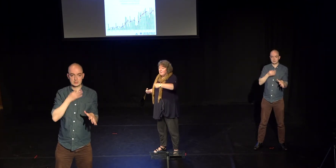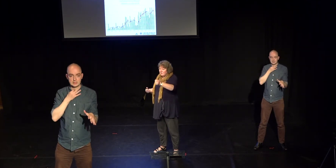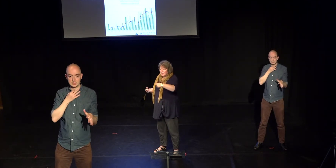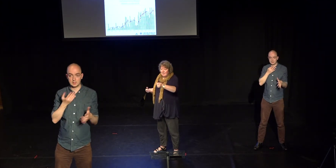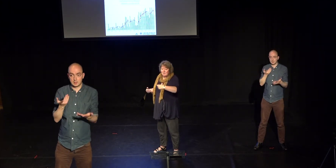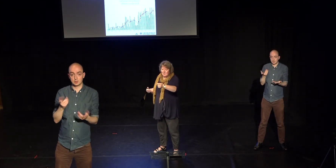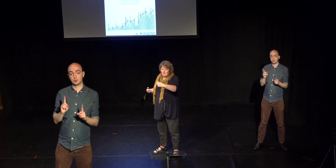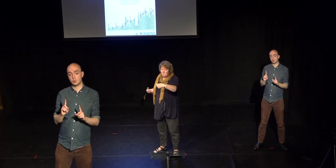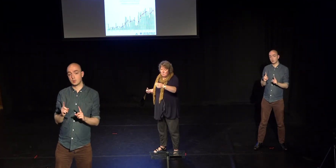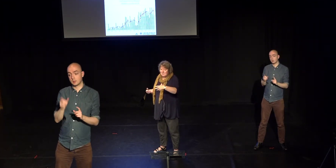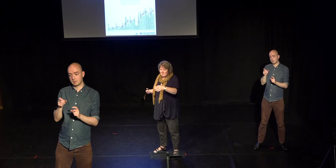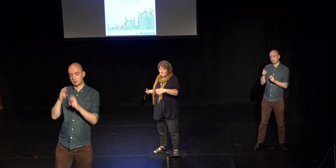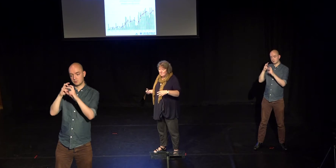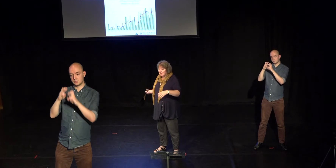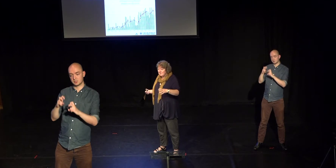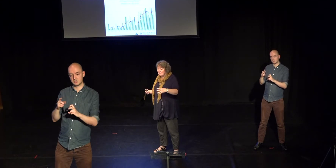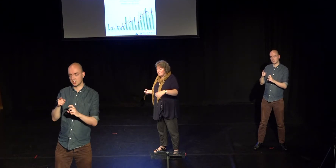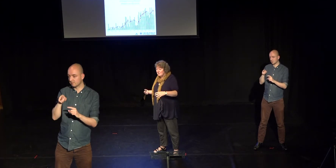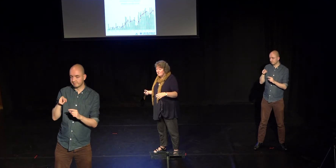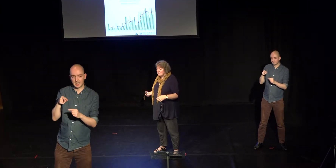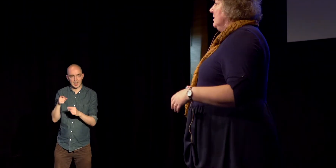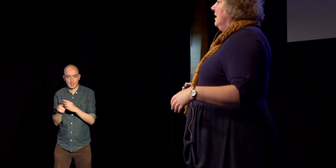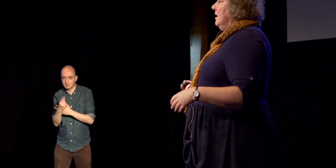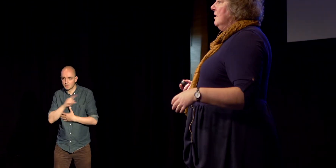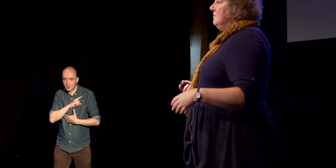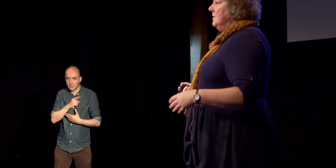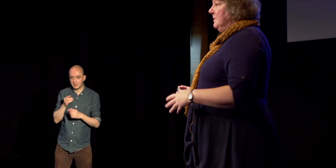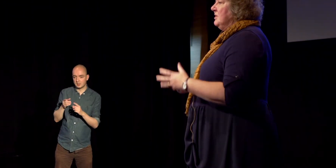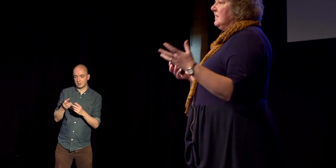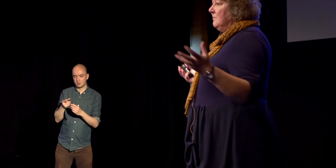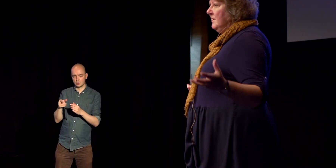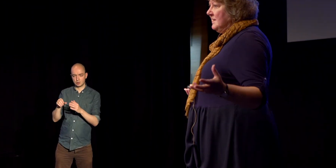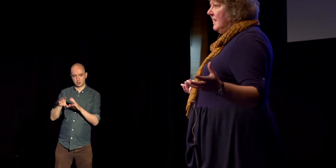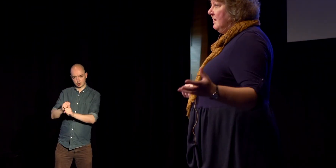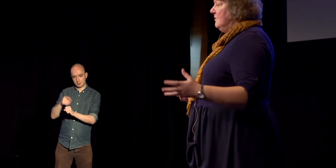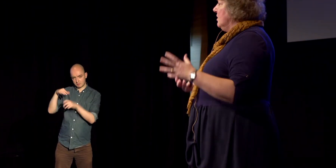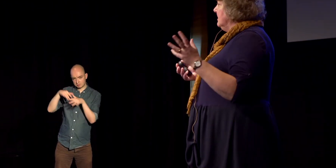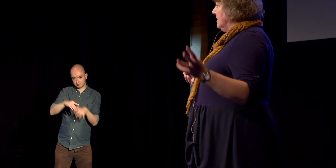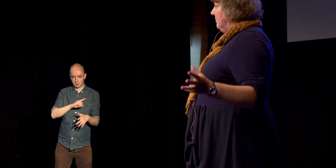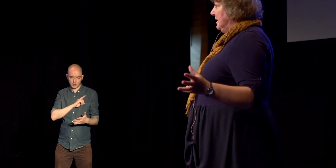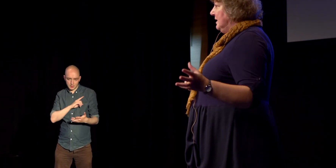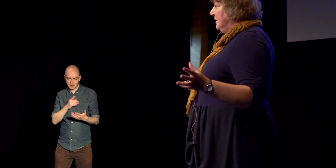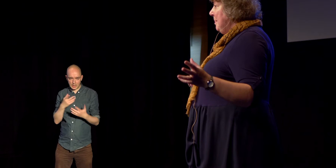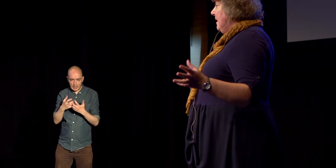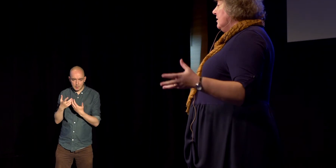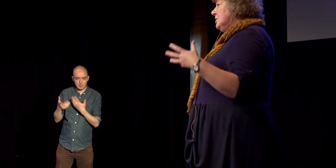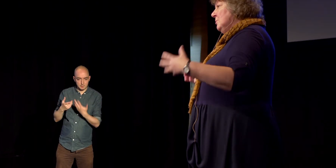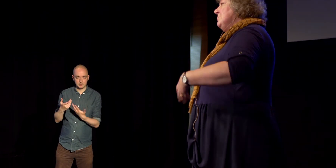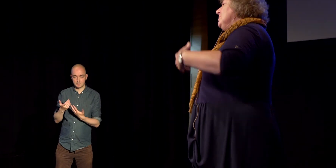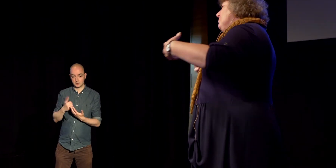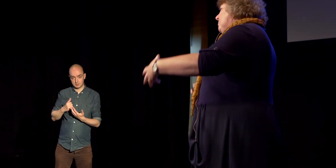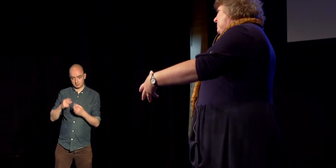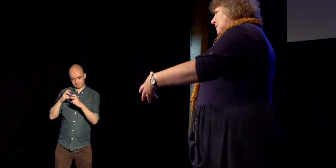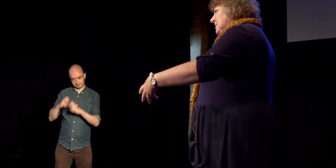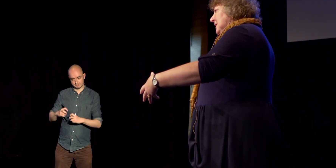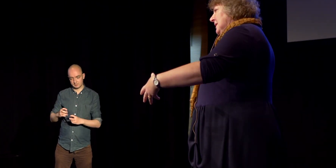making avalanches happen, small ones, while nobody's on the slopes, predicting when it's safe, all kinds of stuff being done. And as a